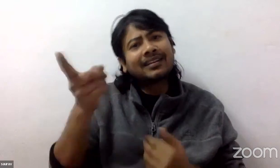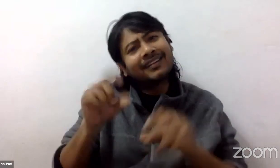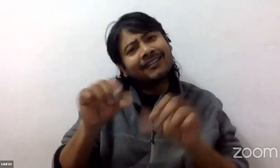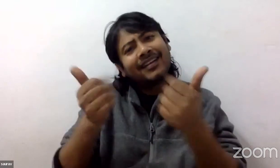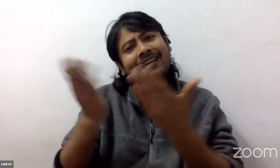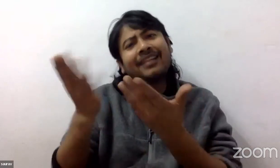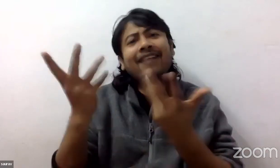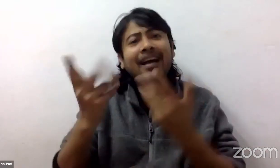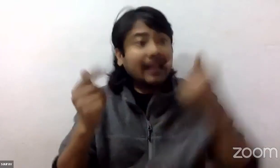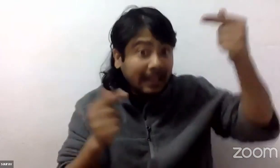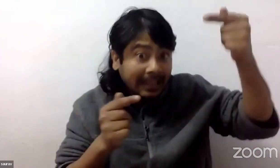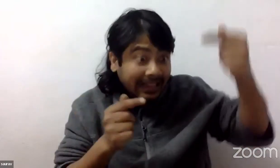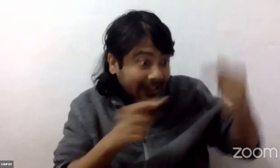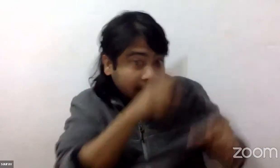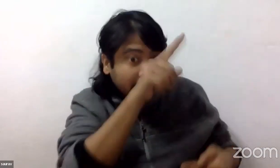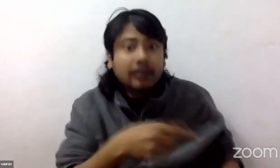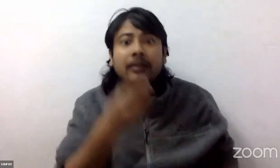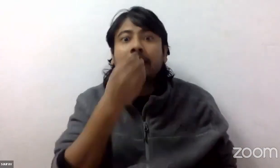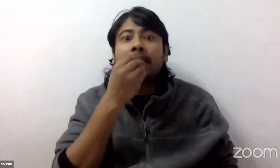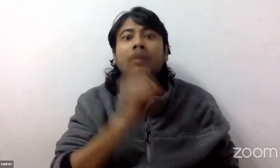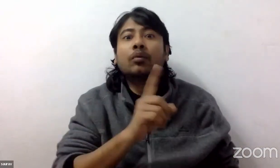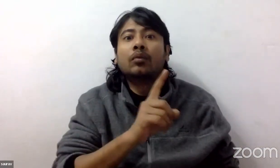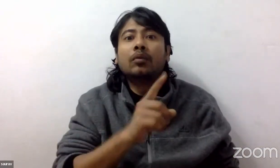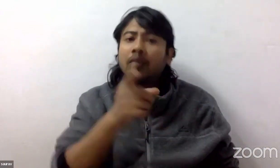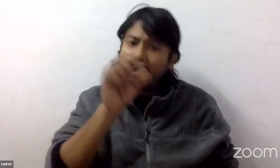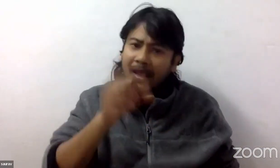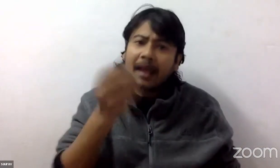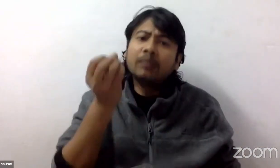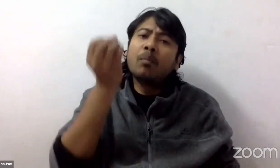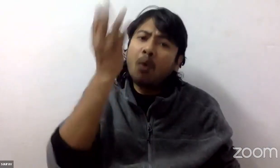Okay, so you can eat all the meals. You can eat all the 3 times. You can have snacks also,